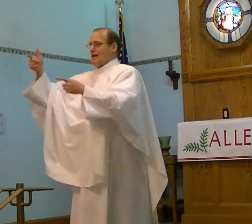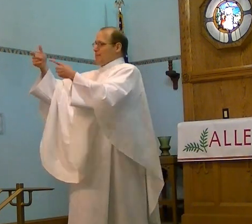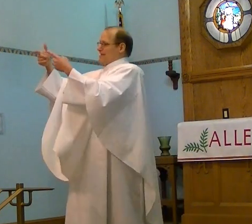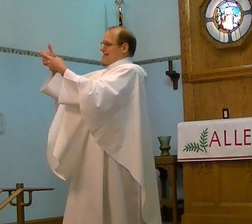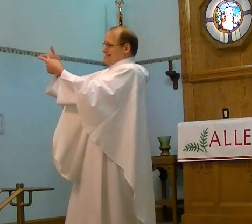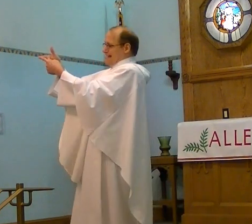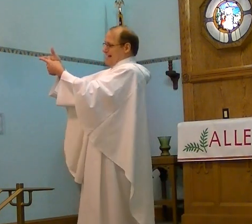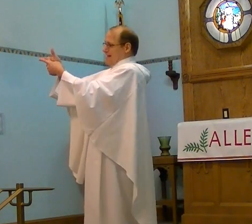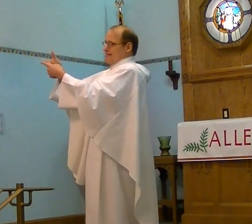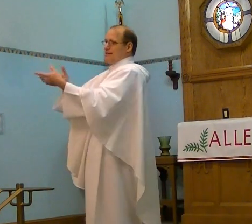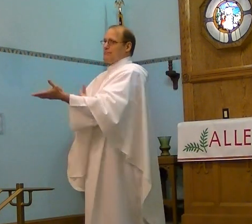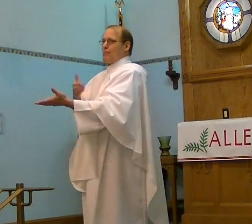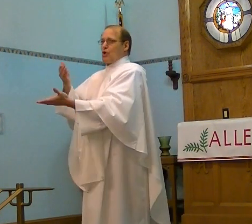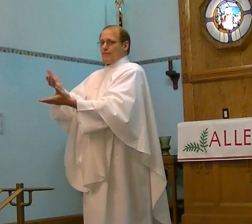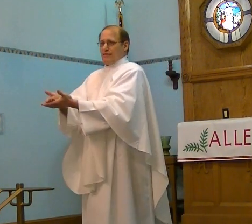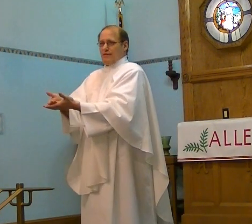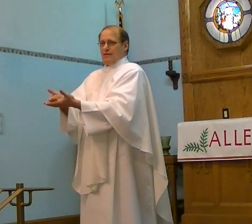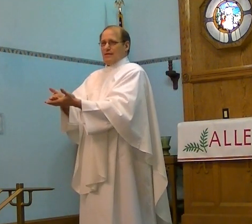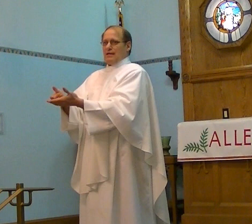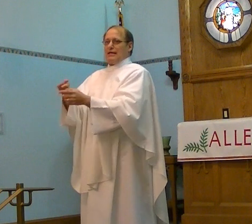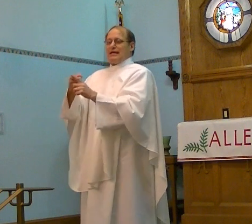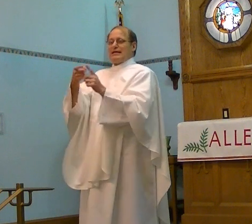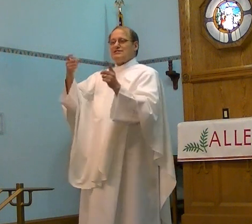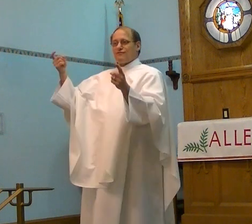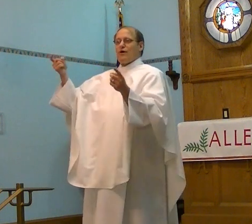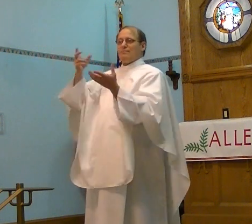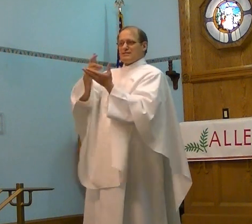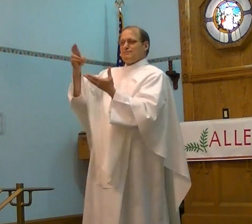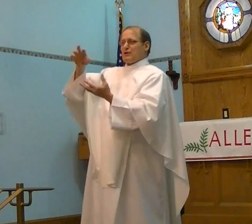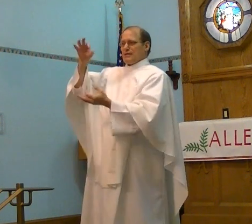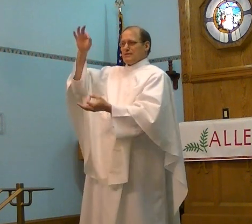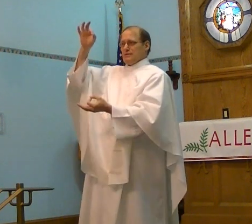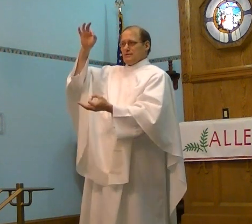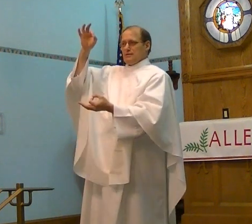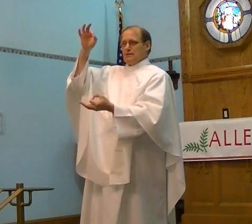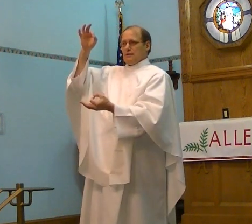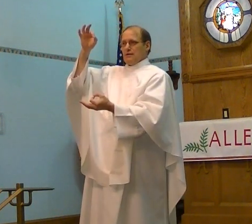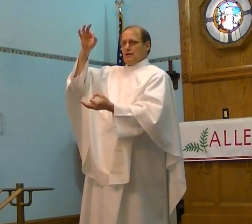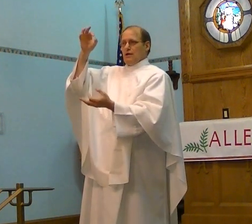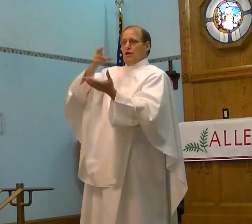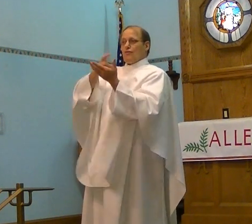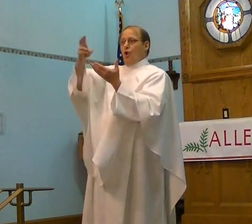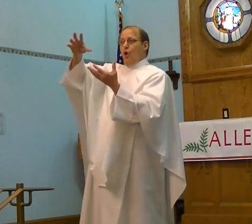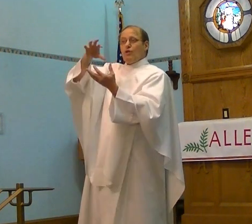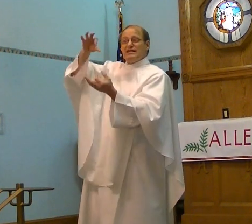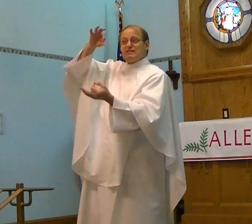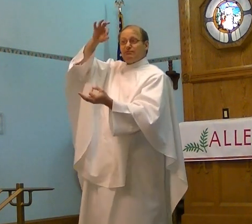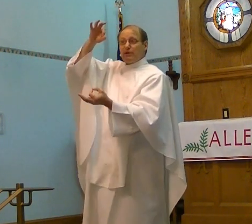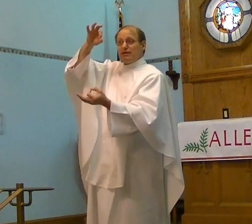But the second birth is from the Spirit. The Holy Spirit,